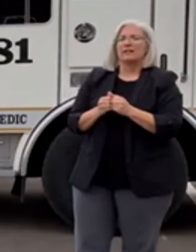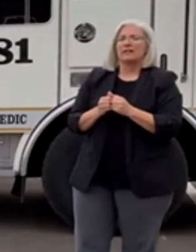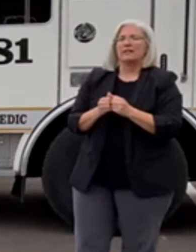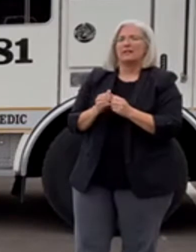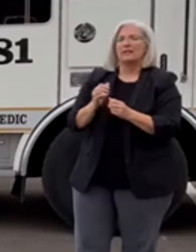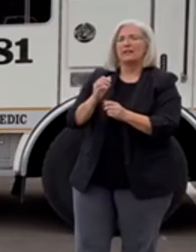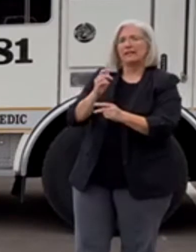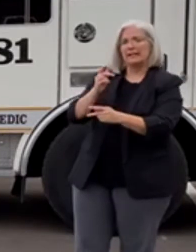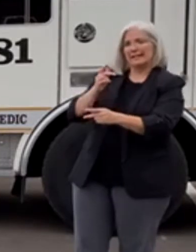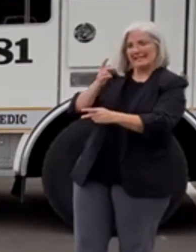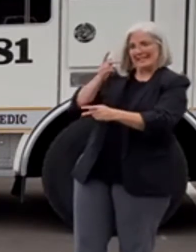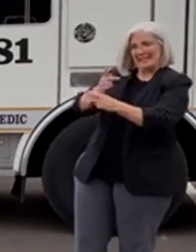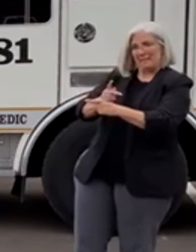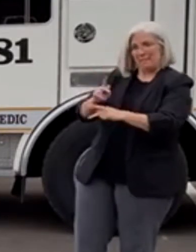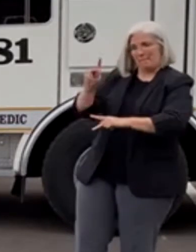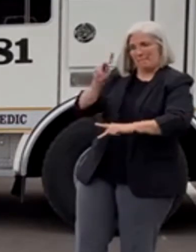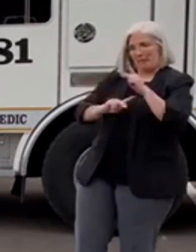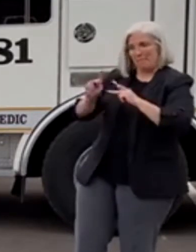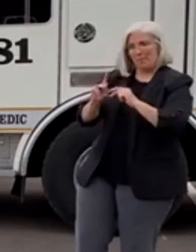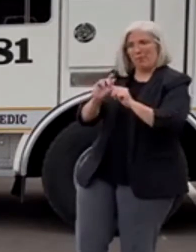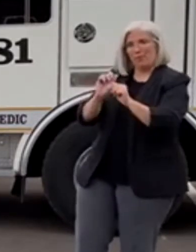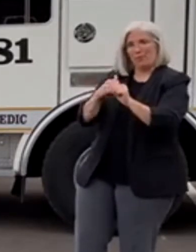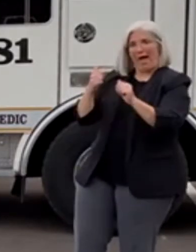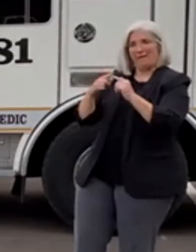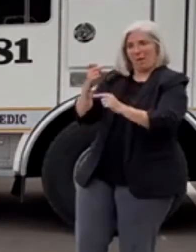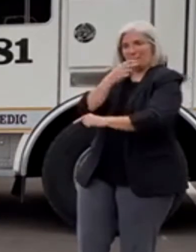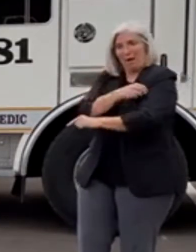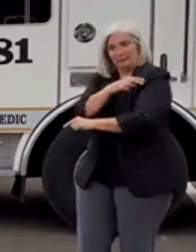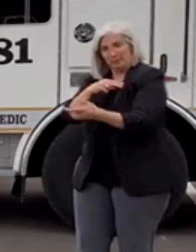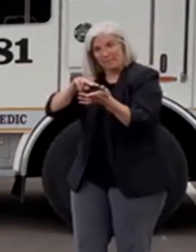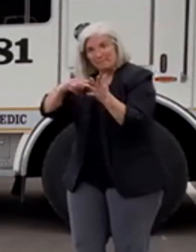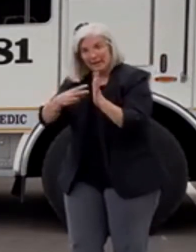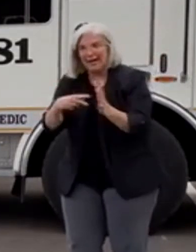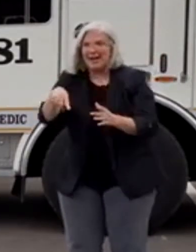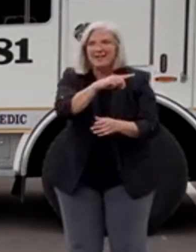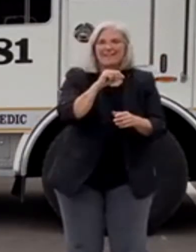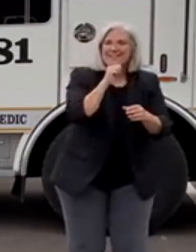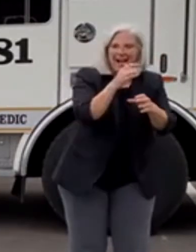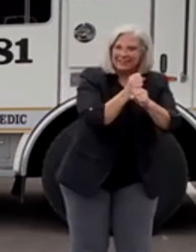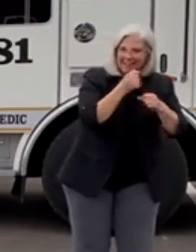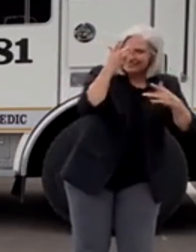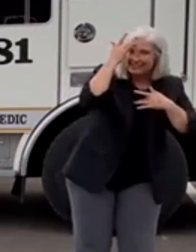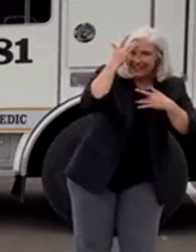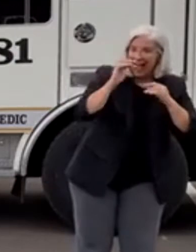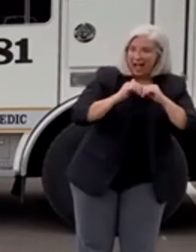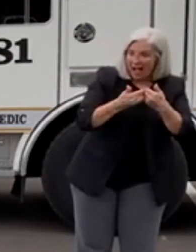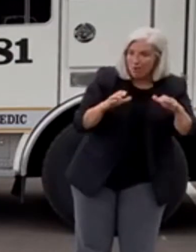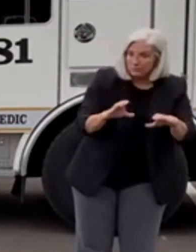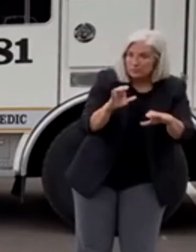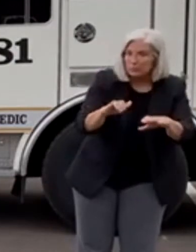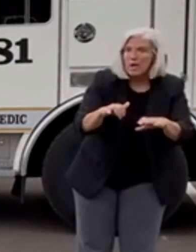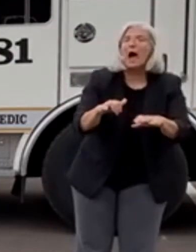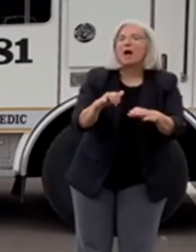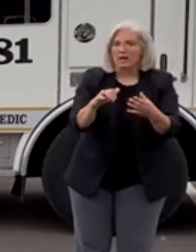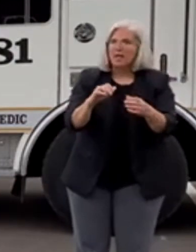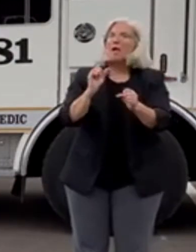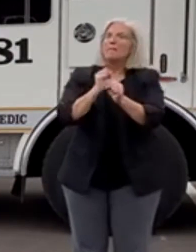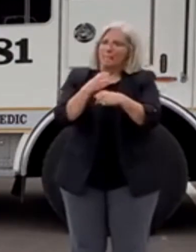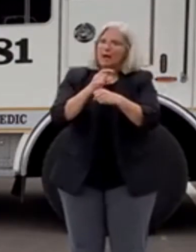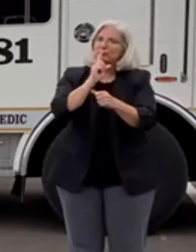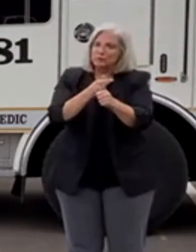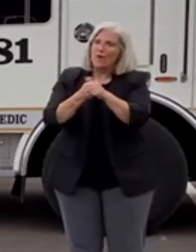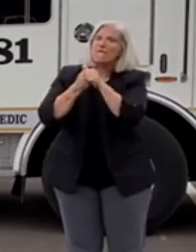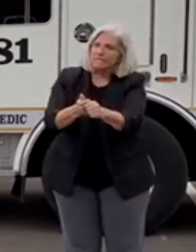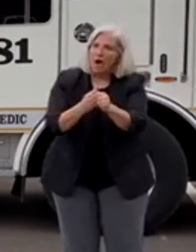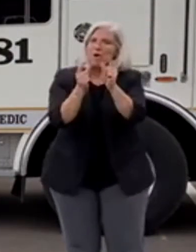of the hospital. How do you keep out of the hospital? You keep from getting infected. I know the messages are the